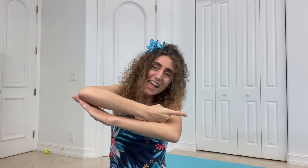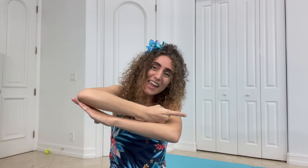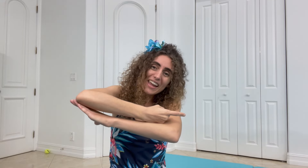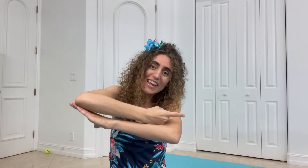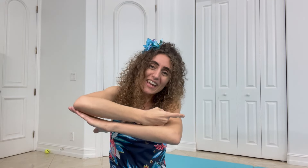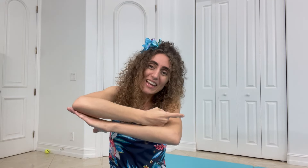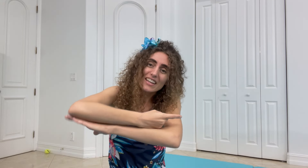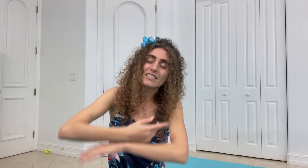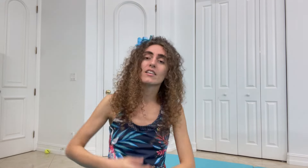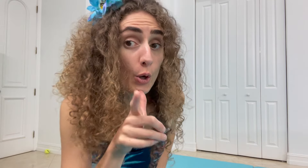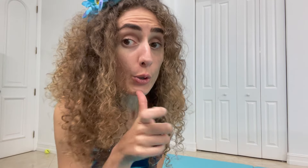days.